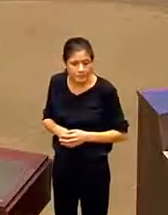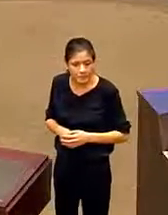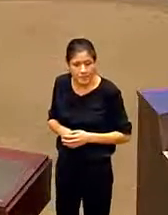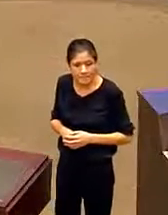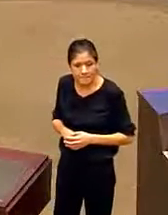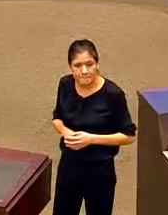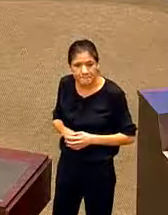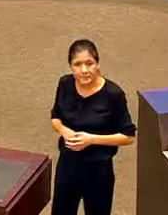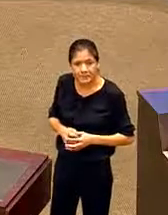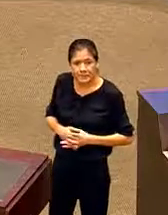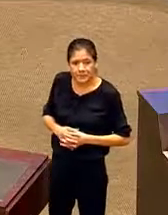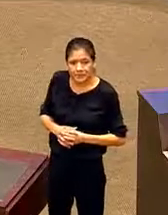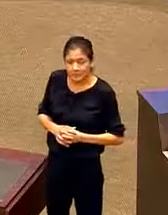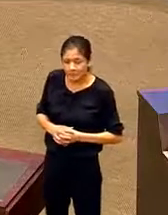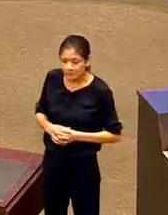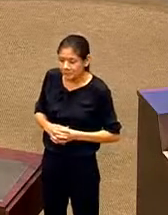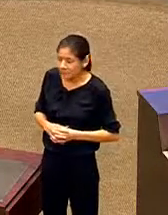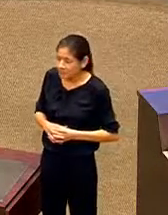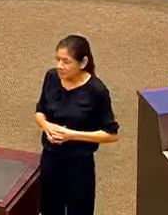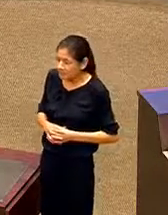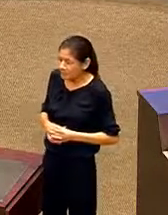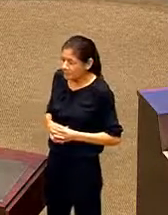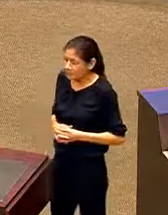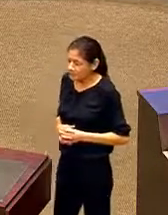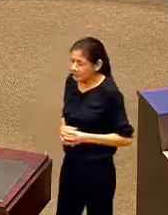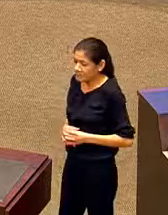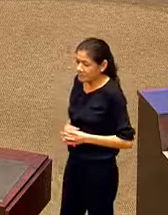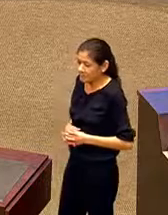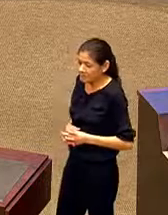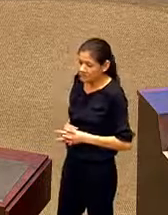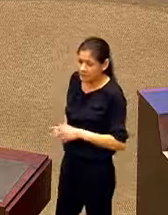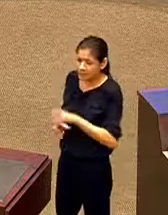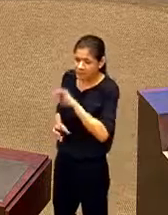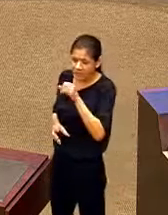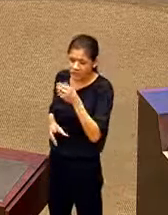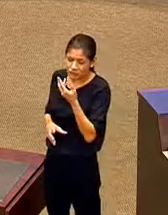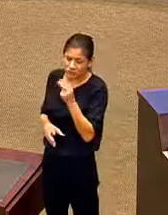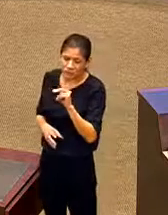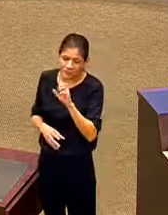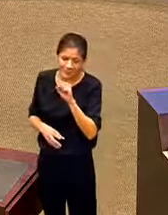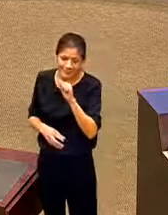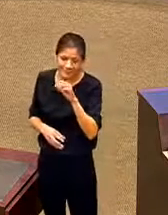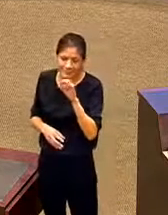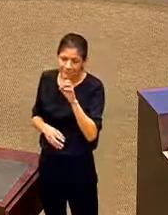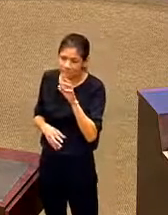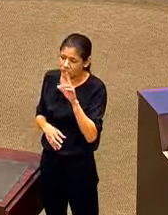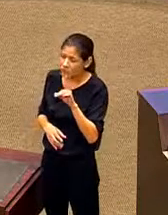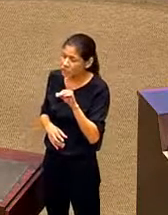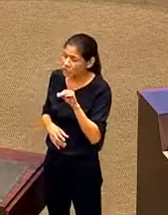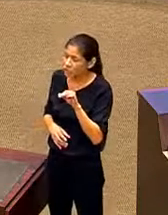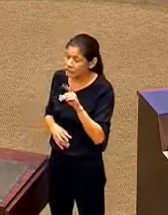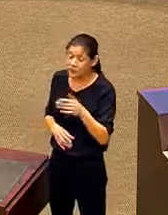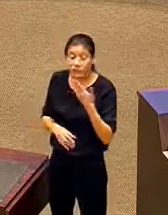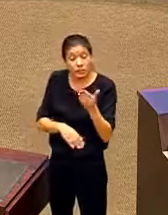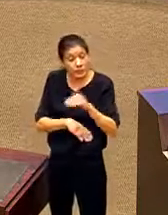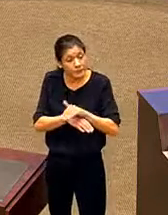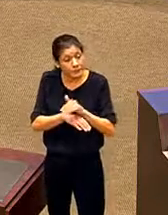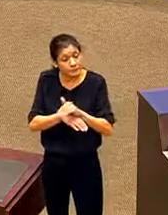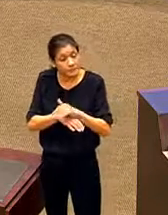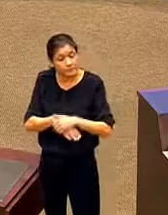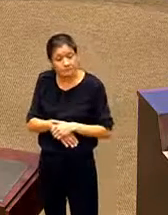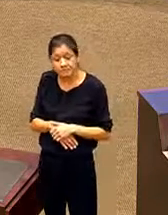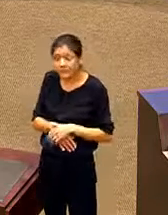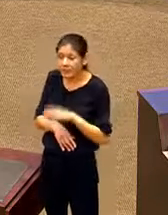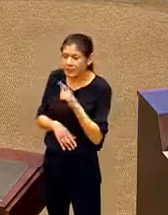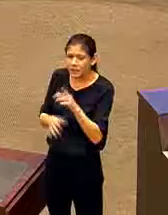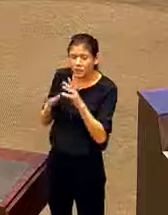Daniel, make me hold it for you. Okay. John Stafford, 1401 Harvest Glen. So, good evening. You're